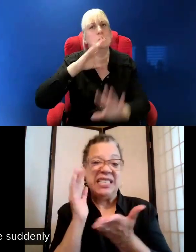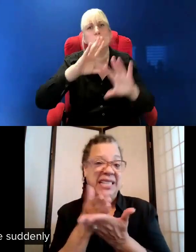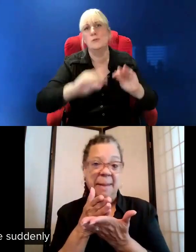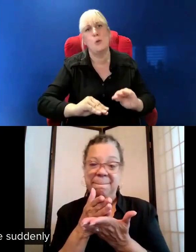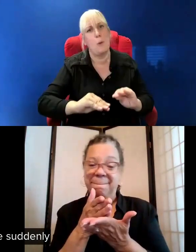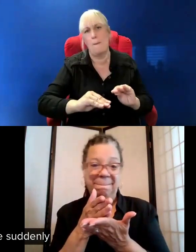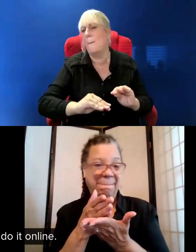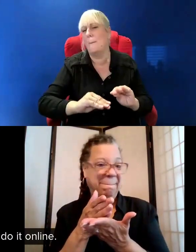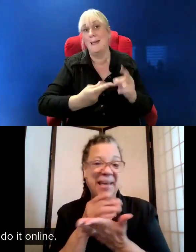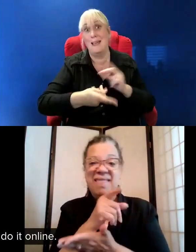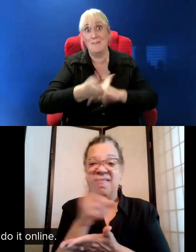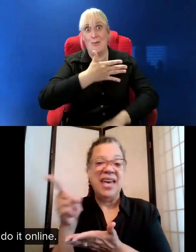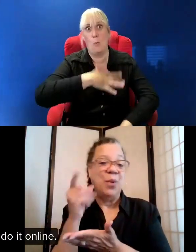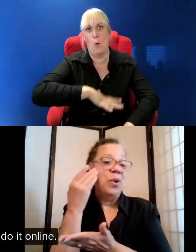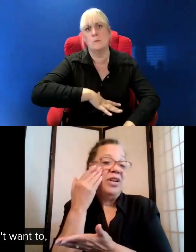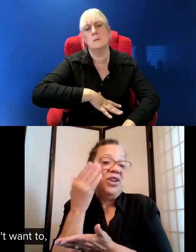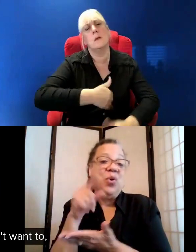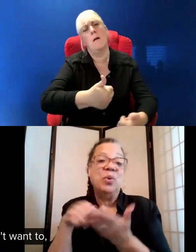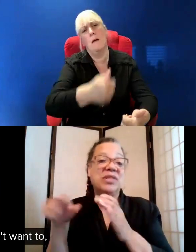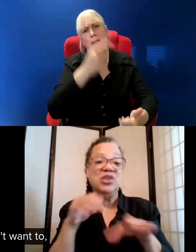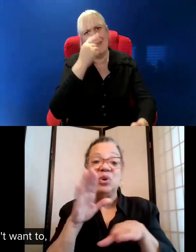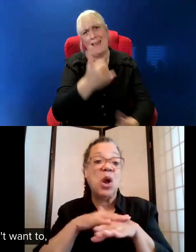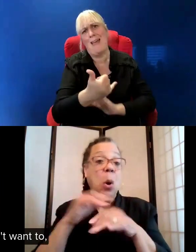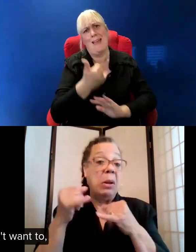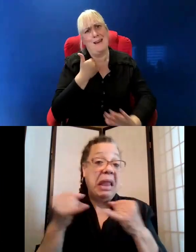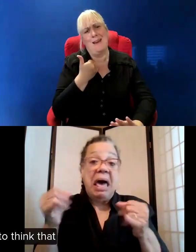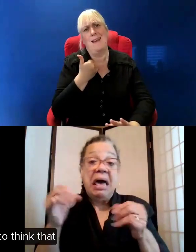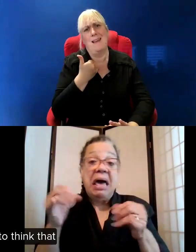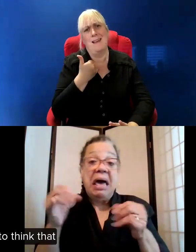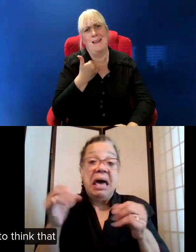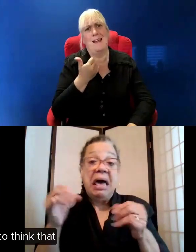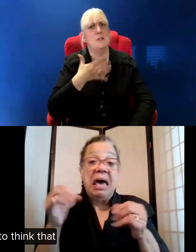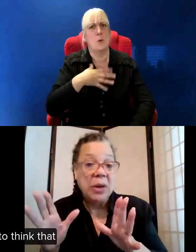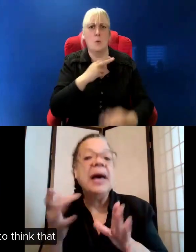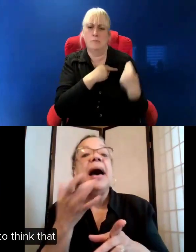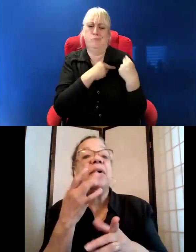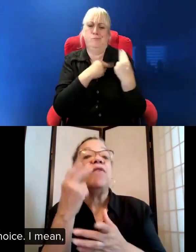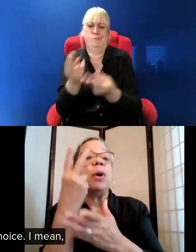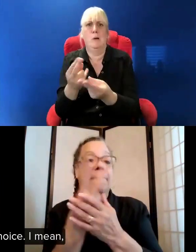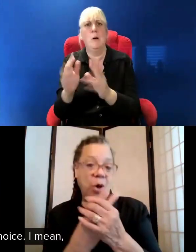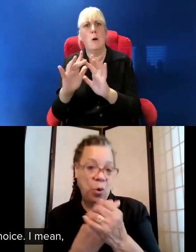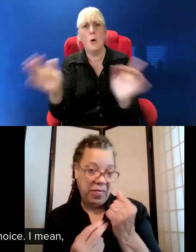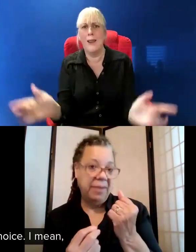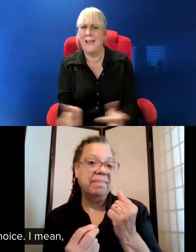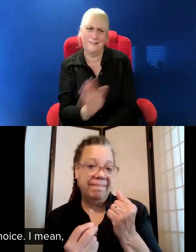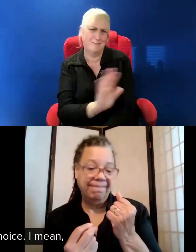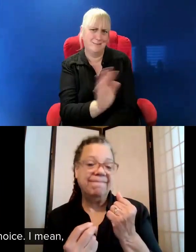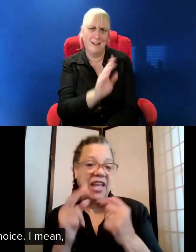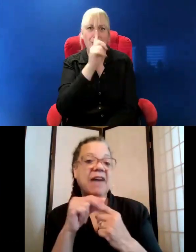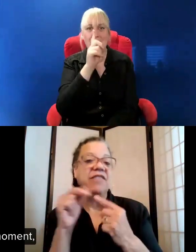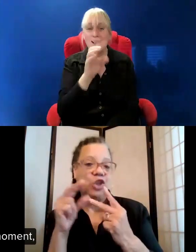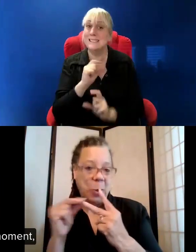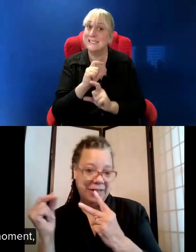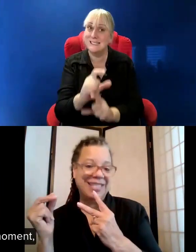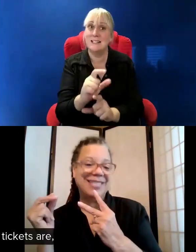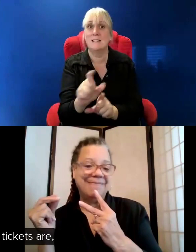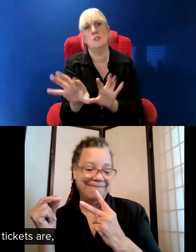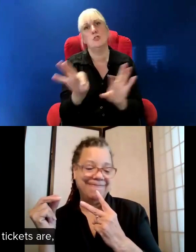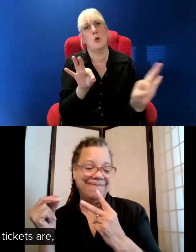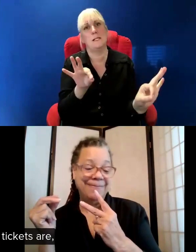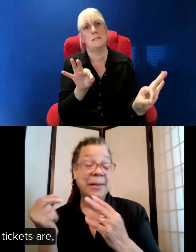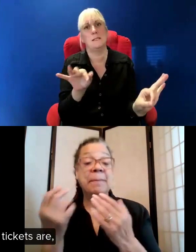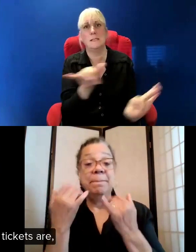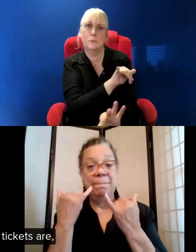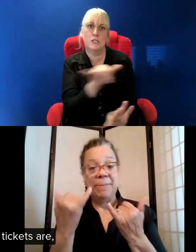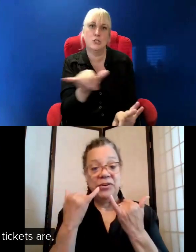them and they're suddenly expected to do it online if they don't want to. I would like to think that they have a choice. I mean, at the moment, the